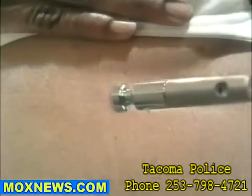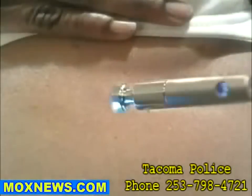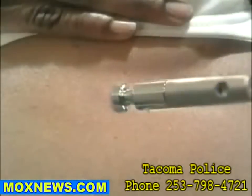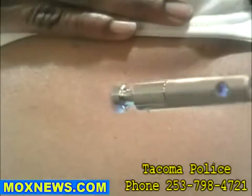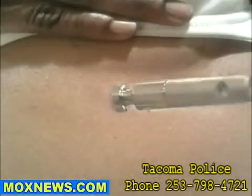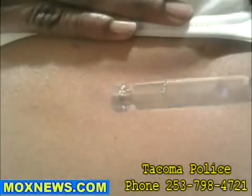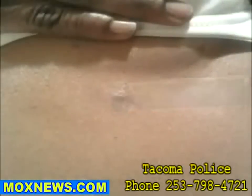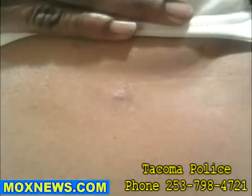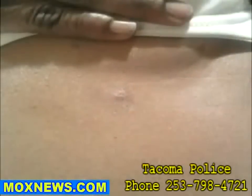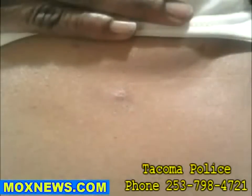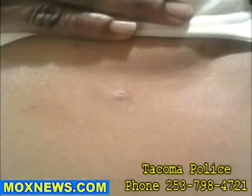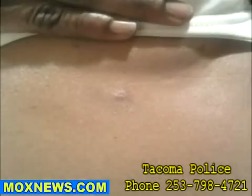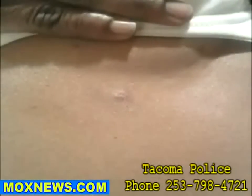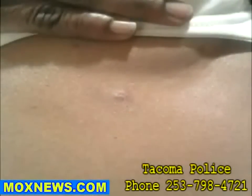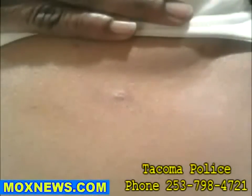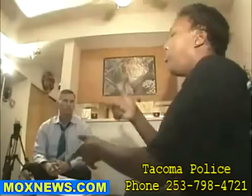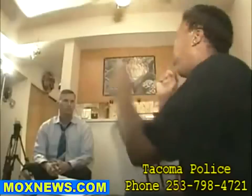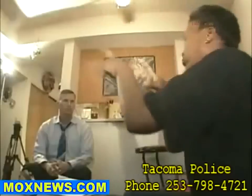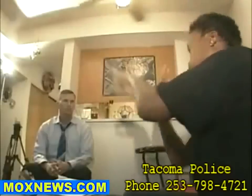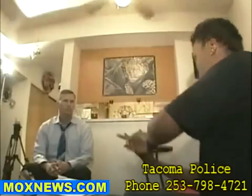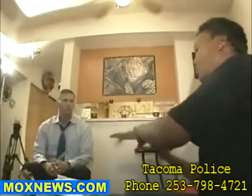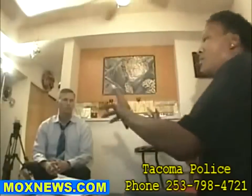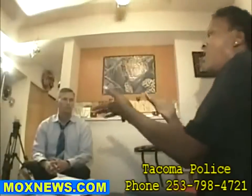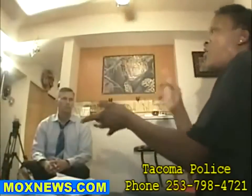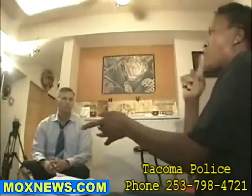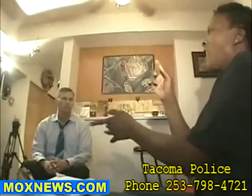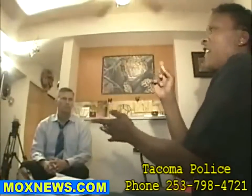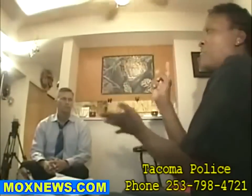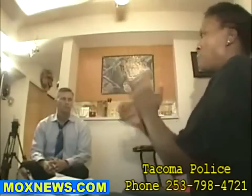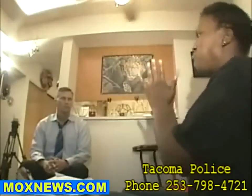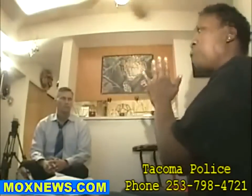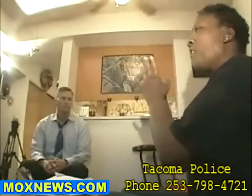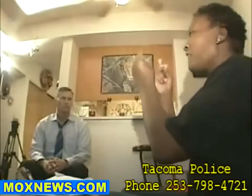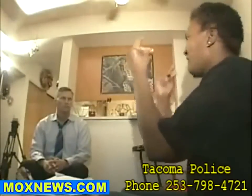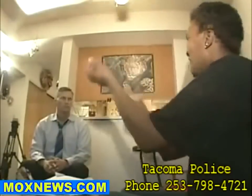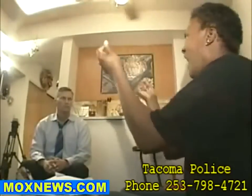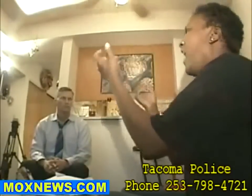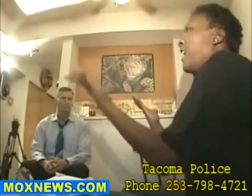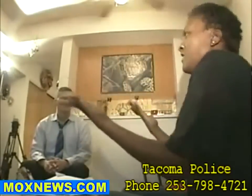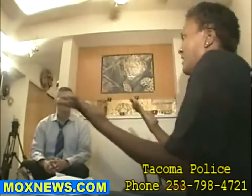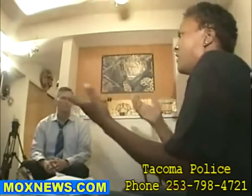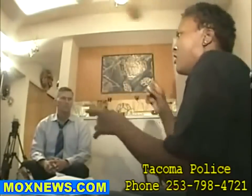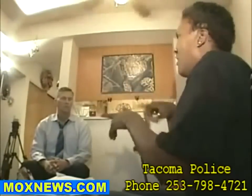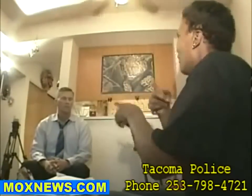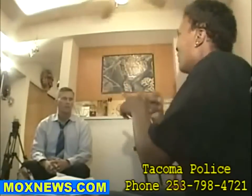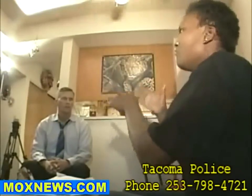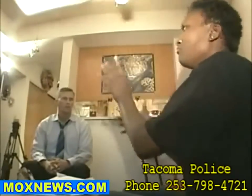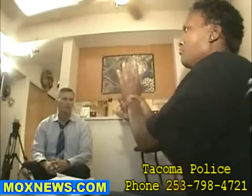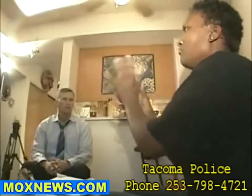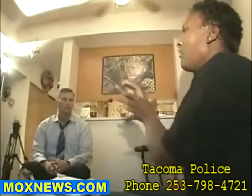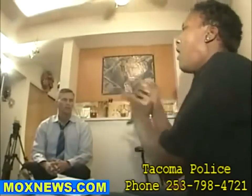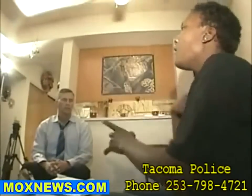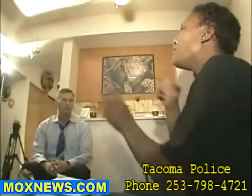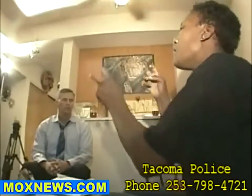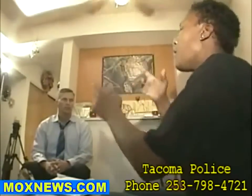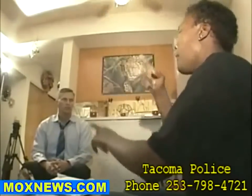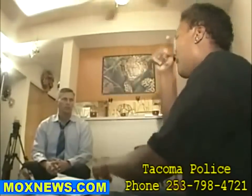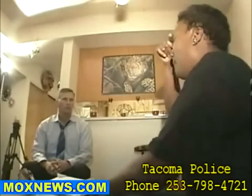LaShawn's ribs and stomach. You know, all I'm doing is waving my hand in the air, and then the next thing I know, I'm on the ground. And then I'm being, you